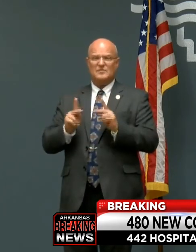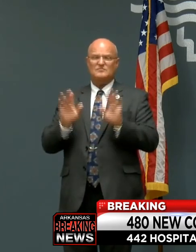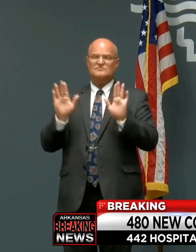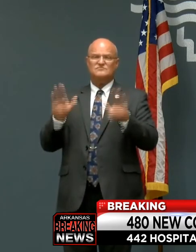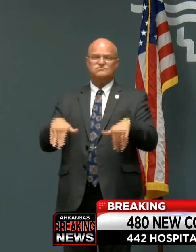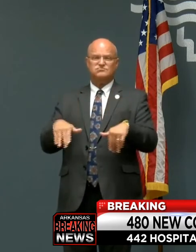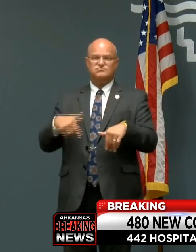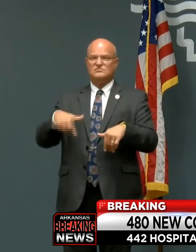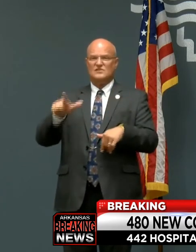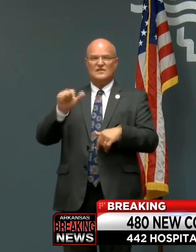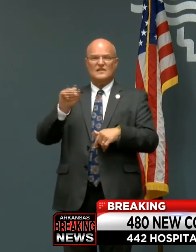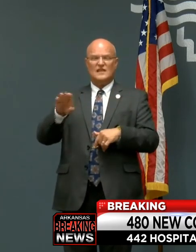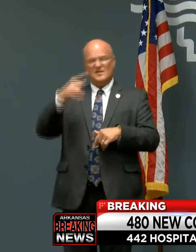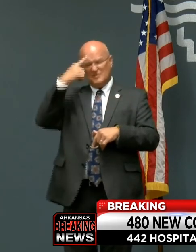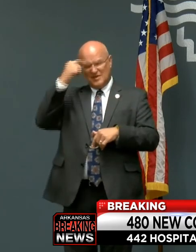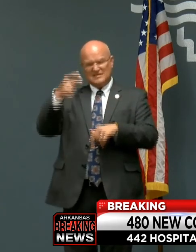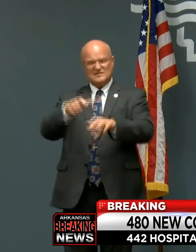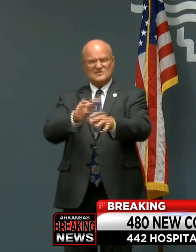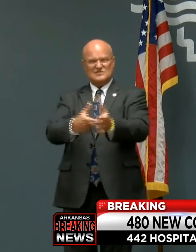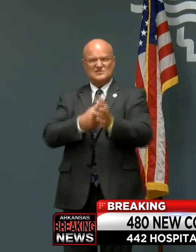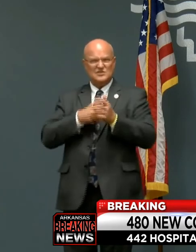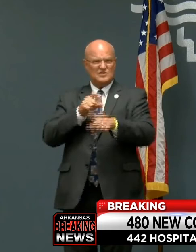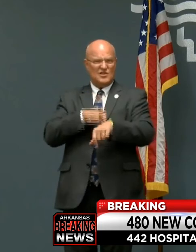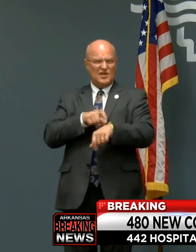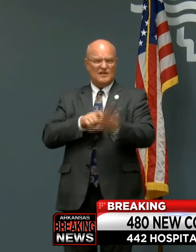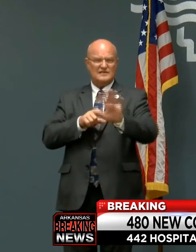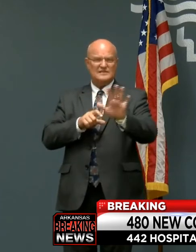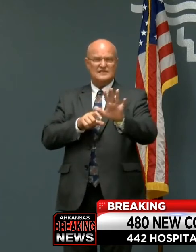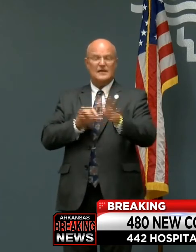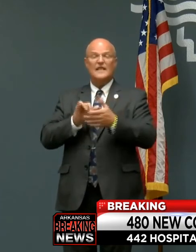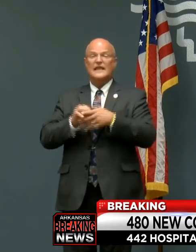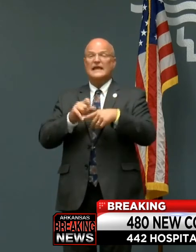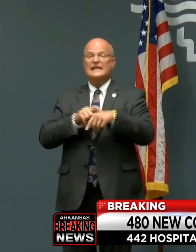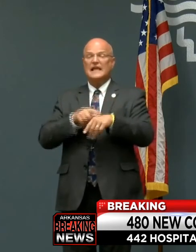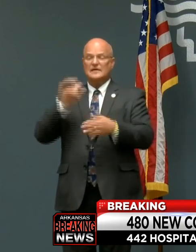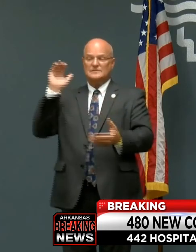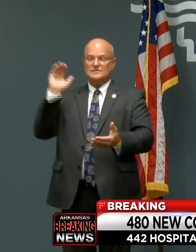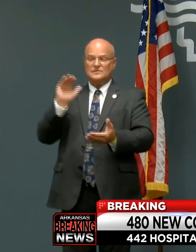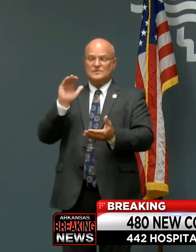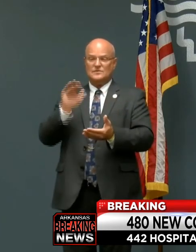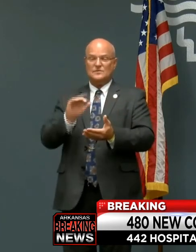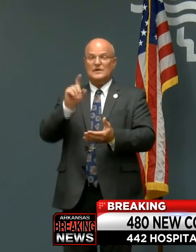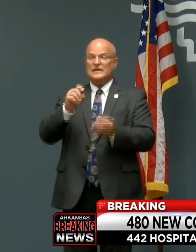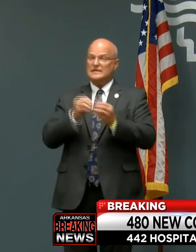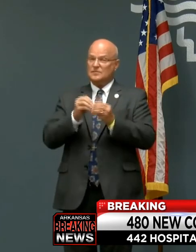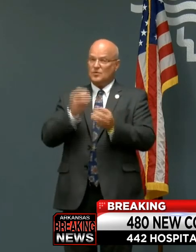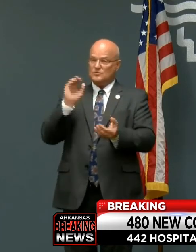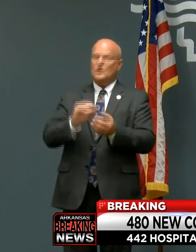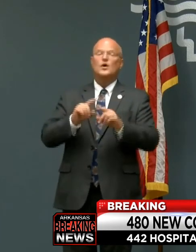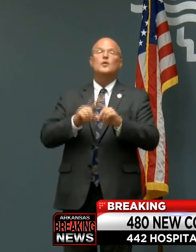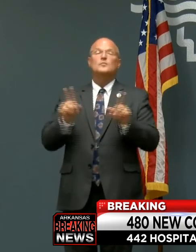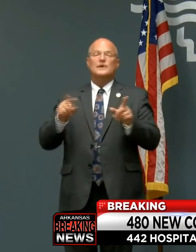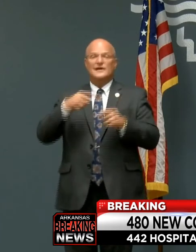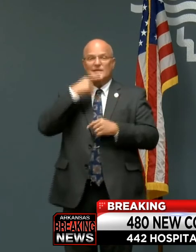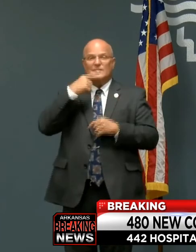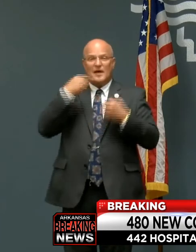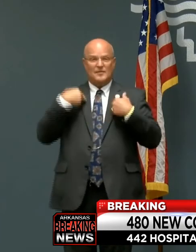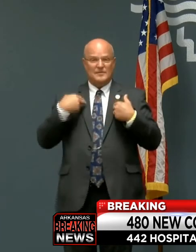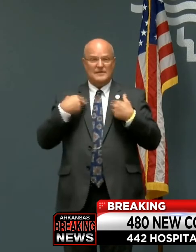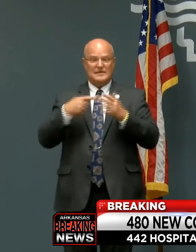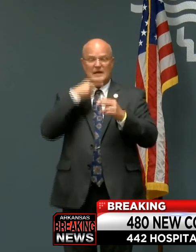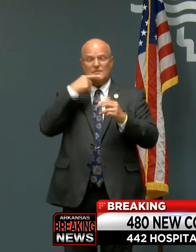to a commercial lab because it did take some time. That has shortened. It needs to shorten some more, but the public